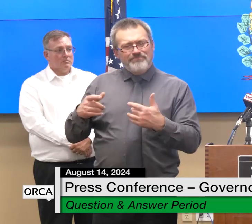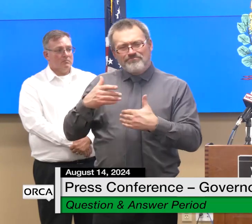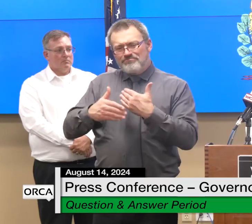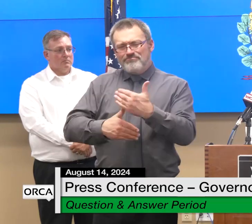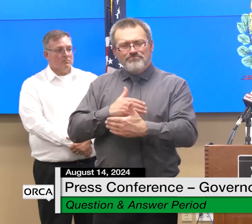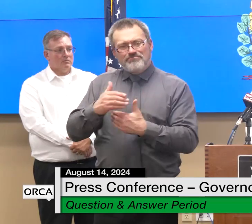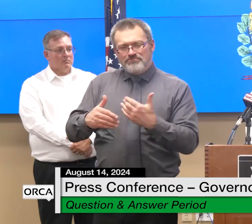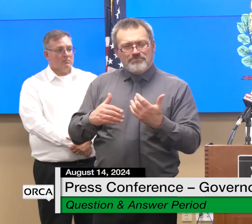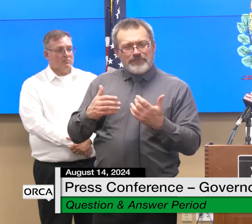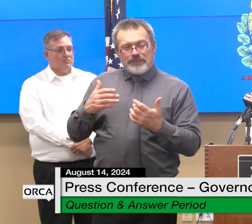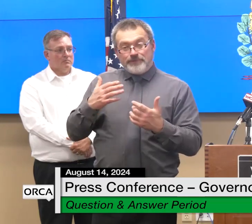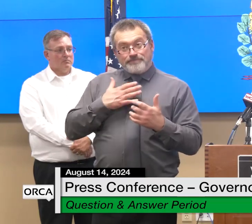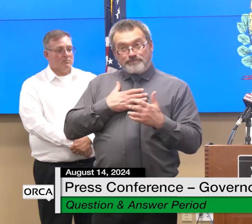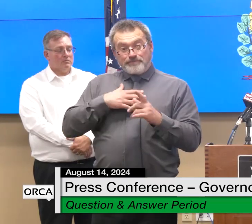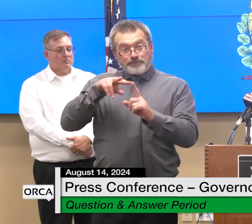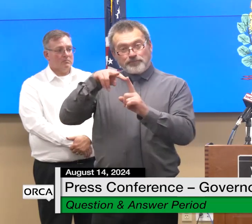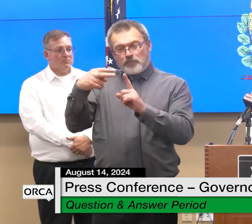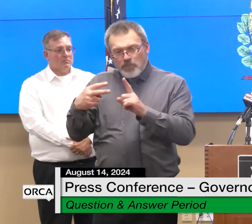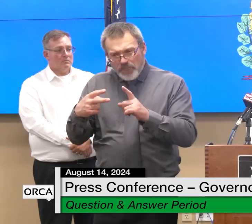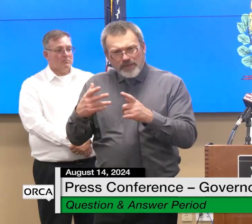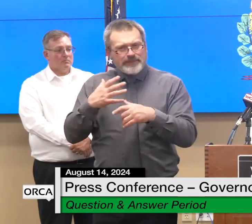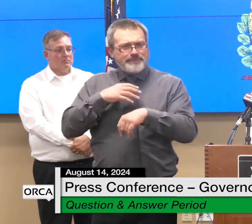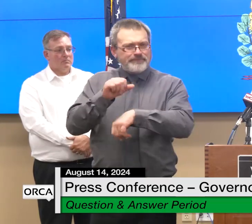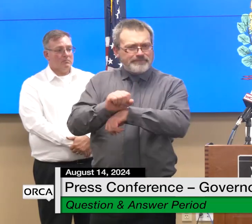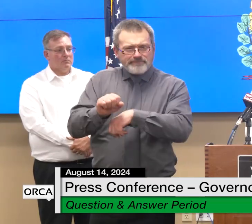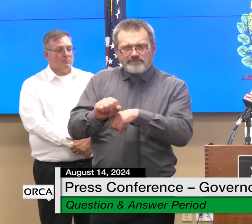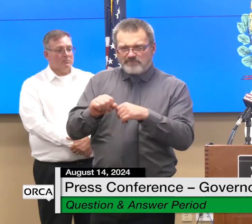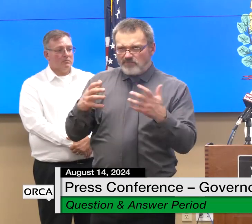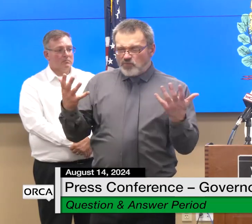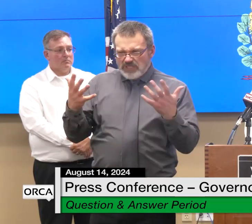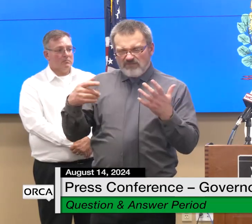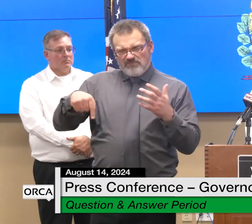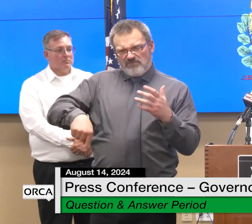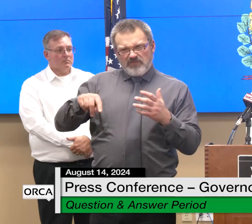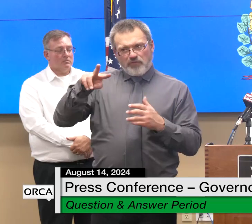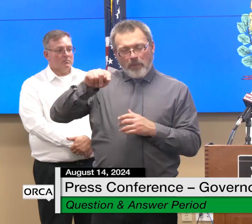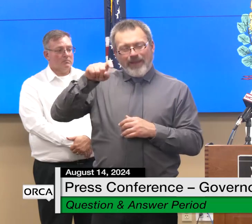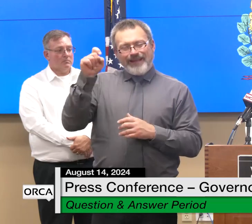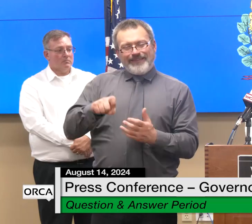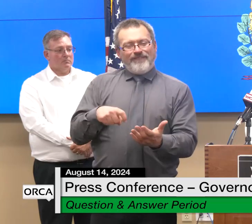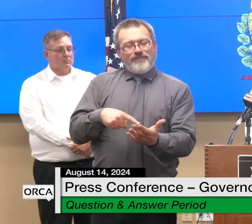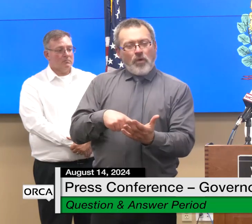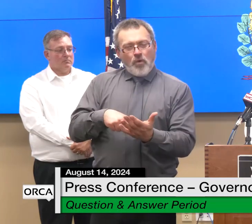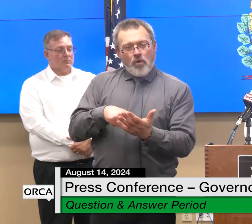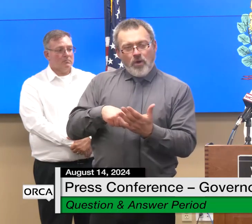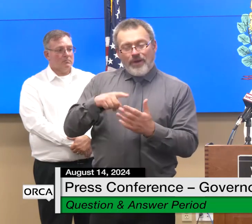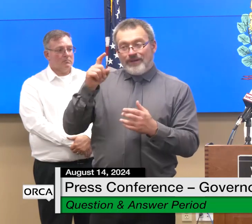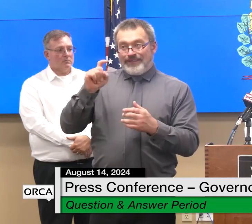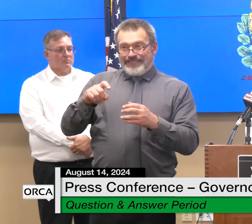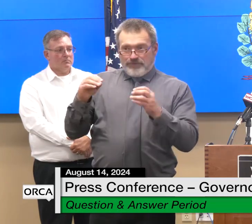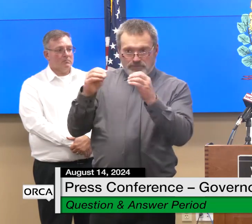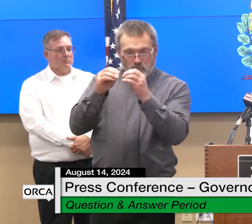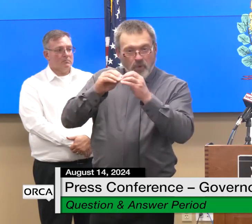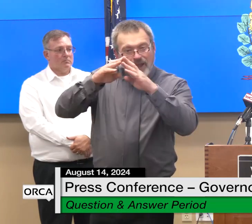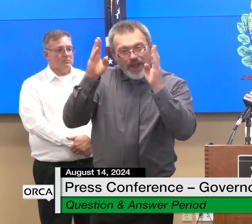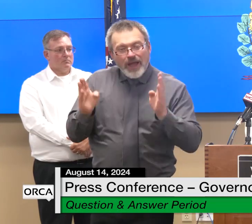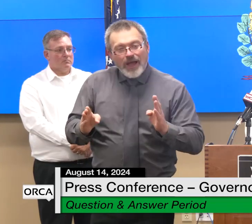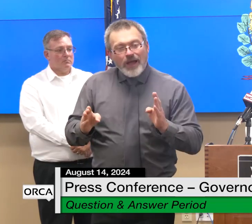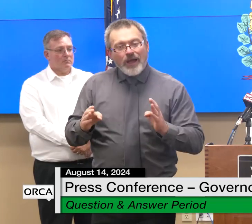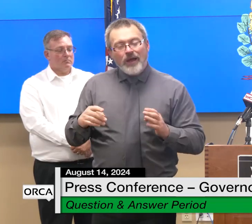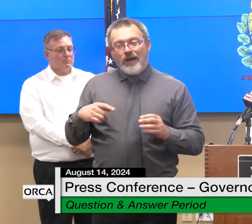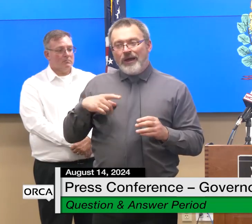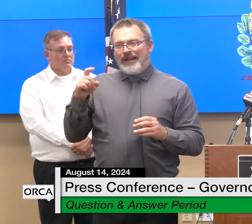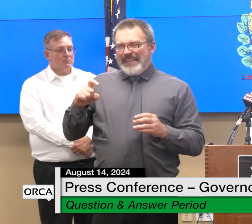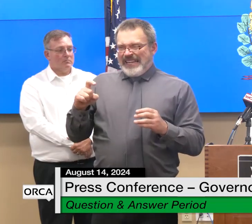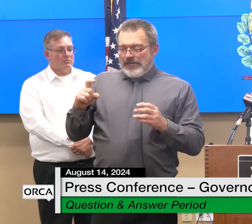are. I still believe affordability is an issue. Housing is an issue. Protecting the most vulnerable. And, you